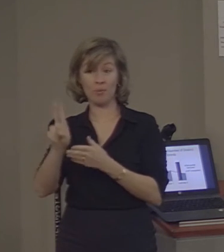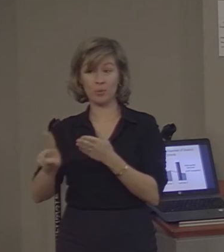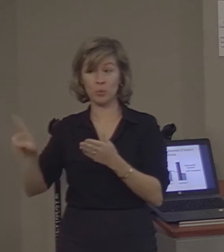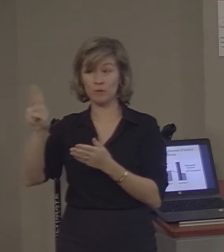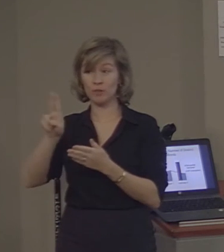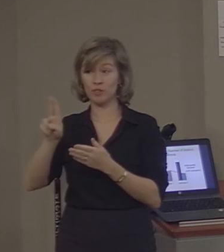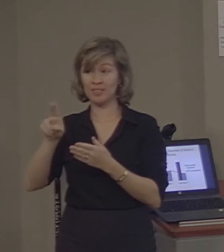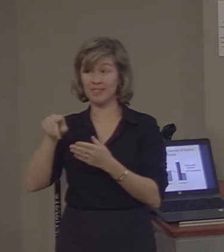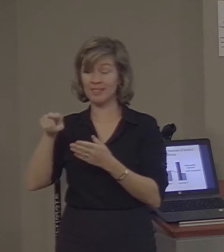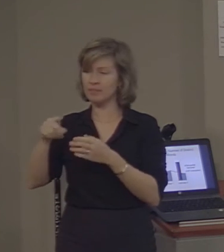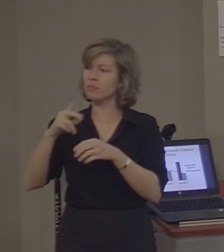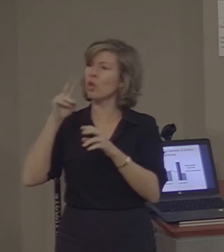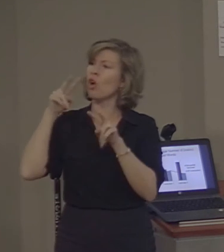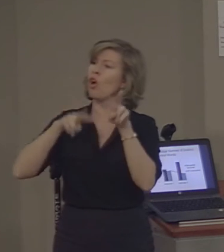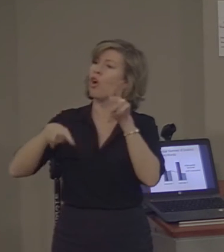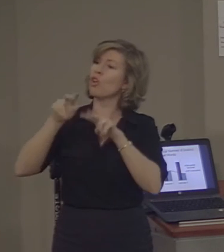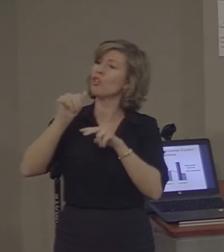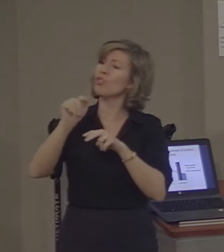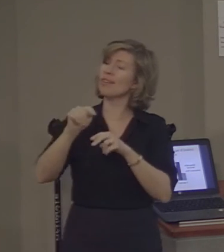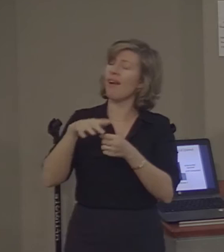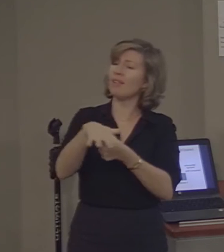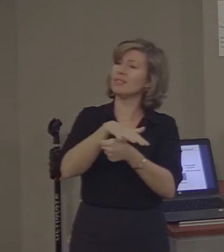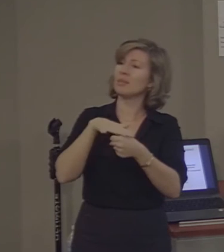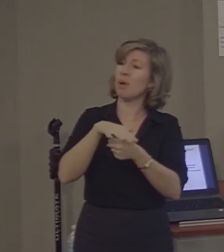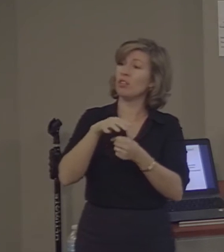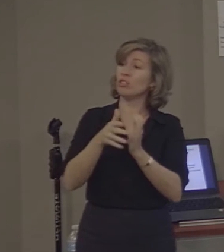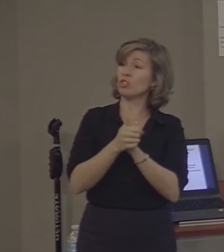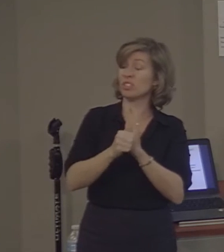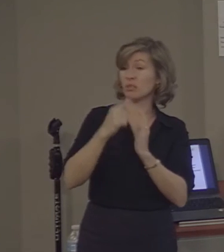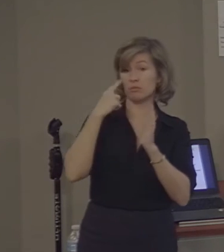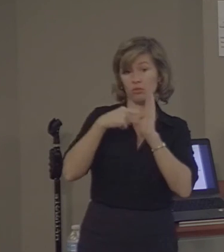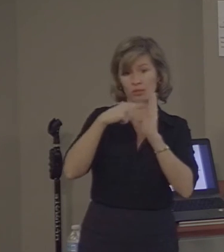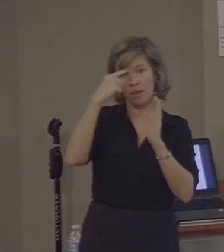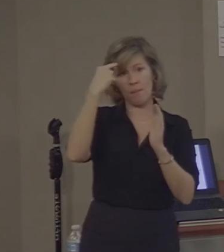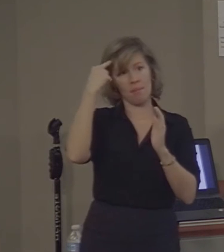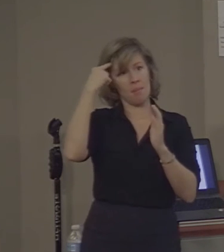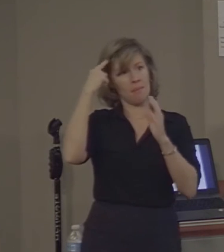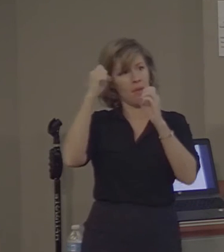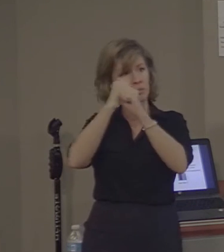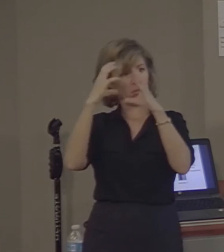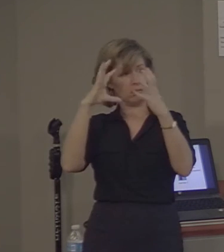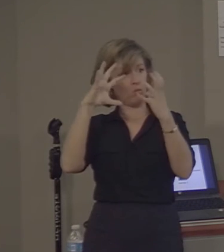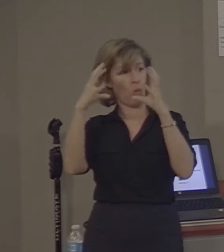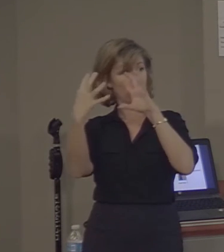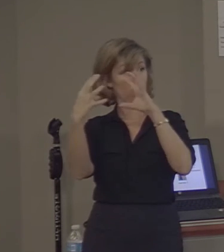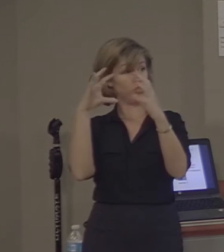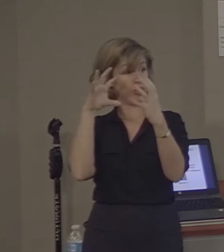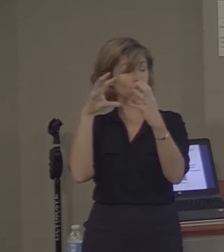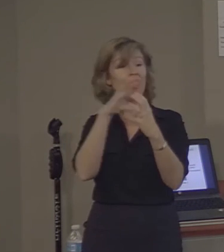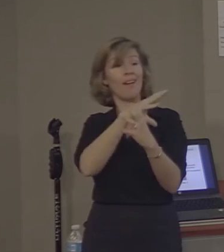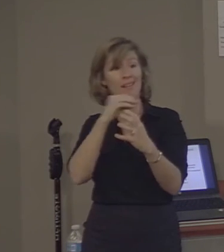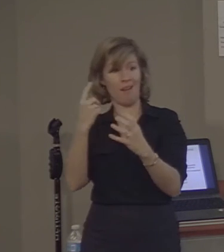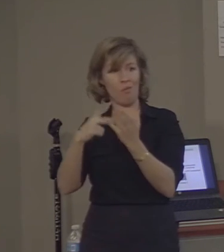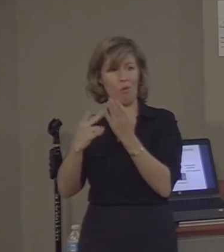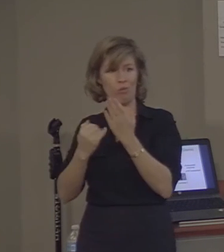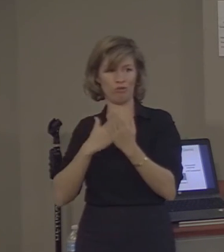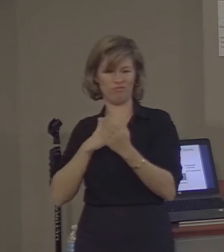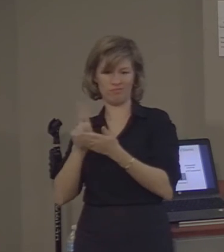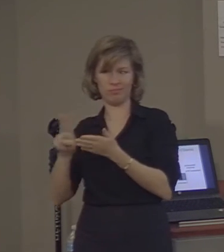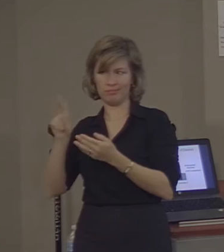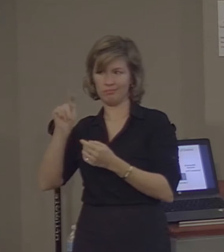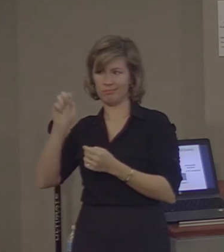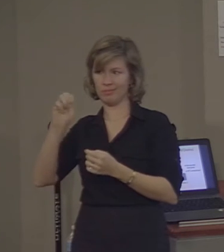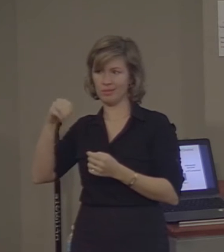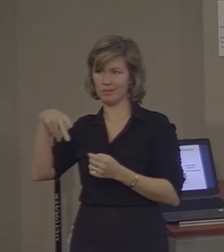the impact on spatial skills like mental rotation, and also a project that we have underway at Temple, where we're looking